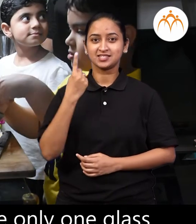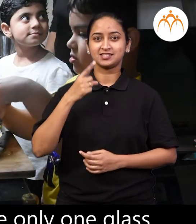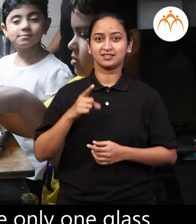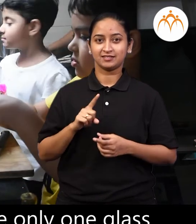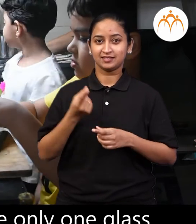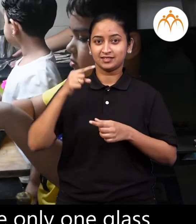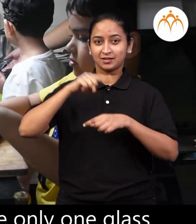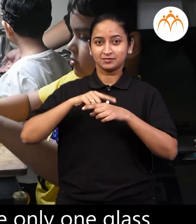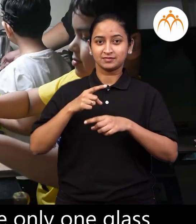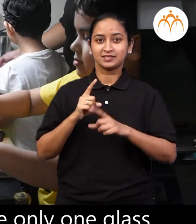sherbet.